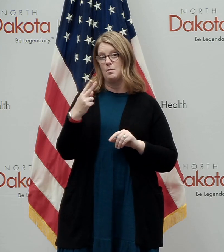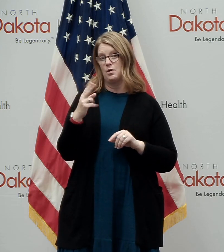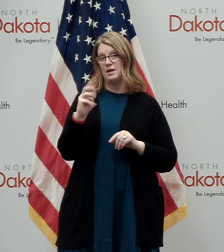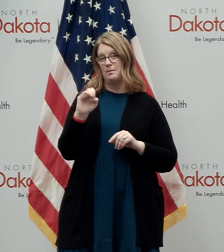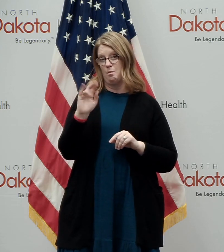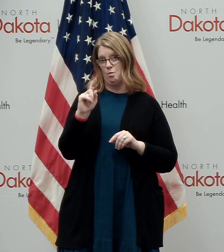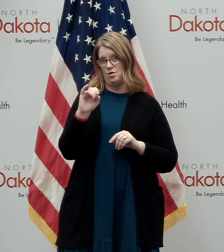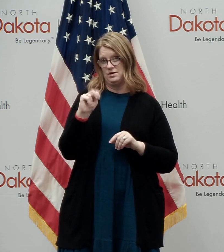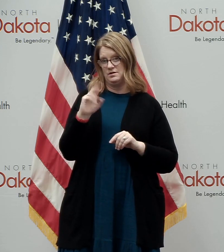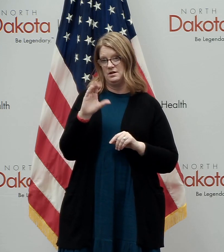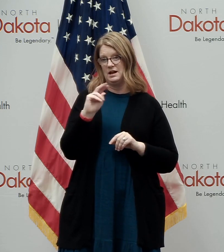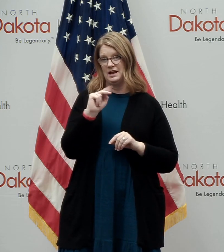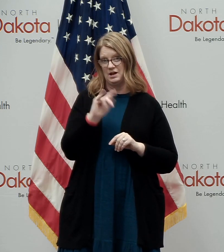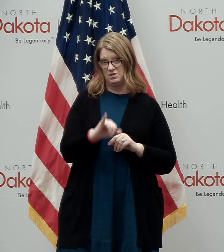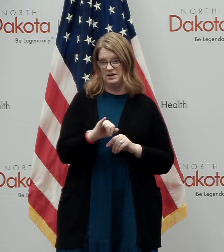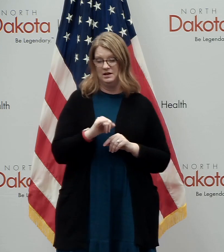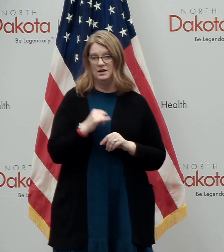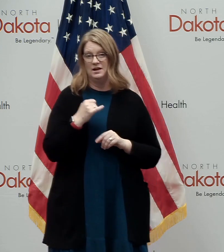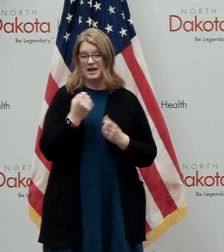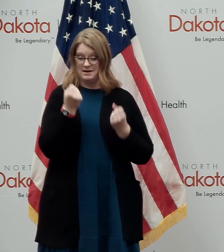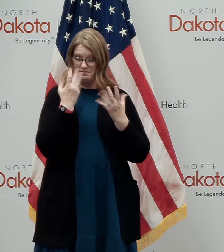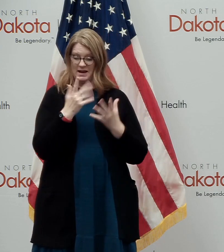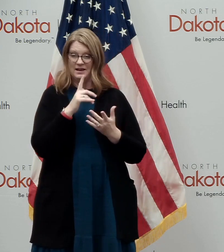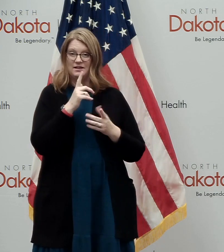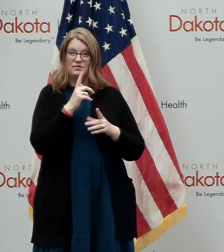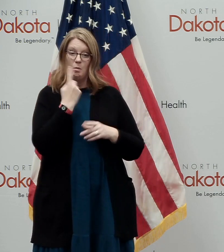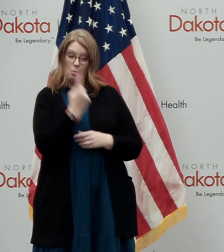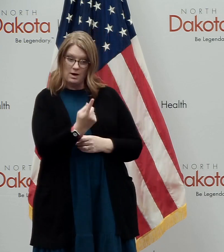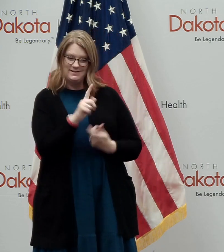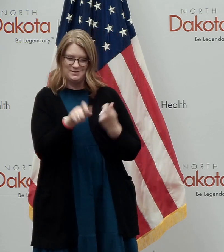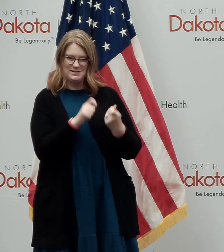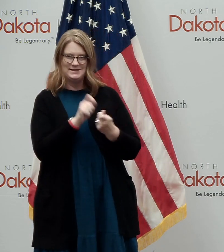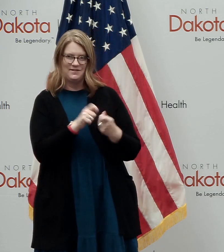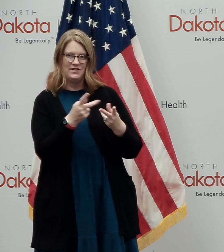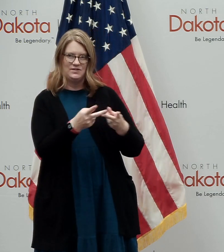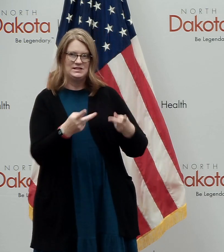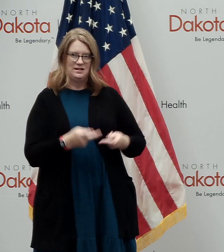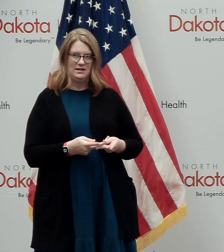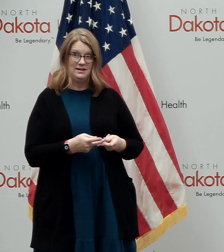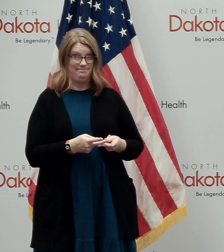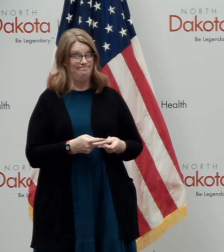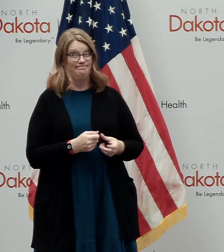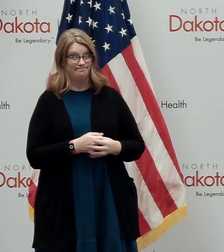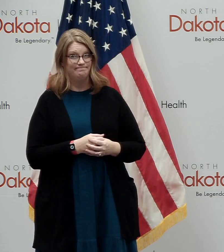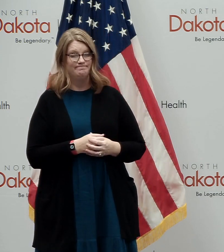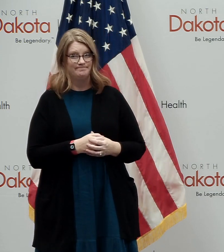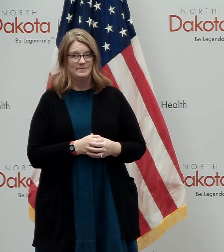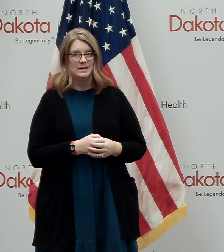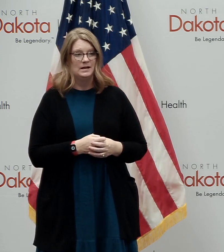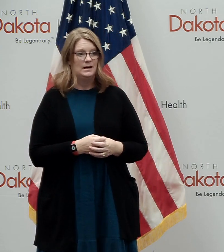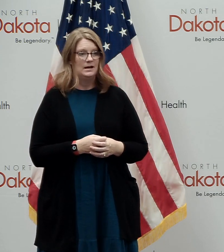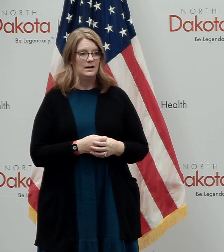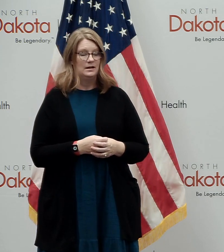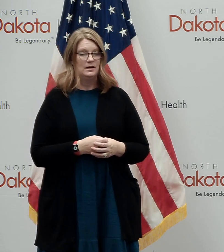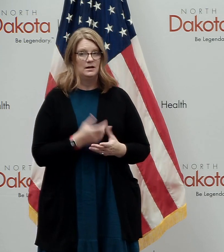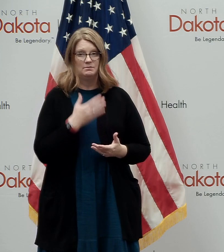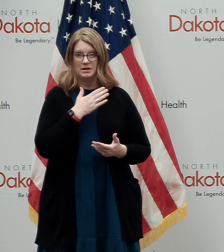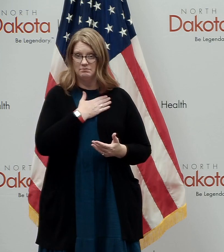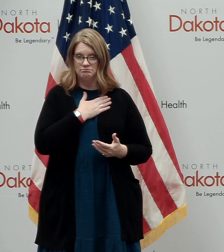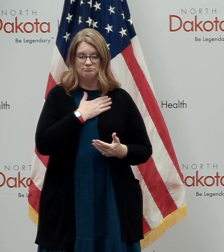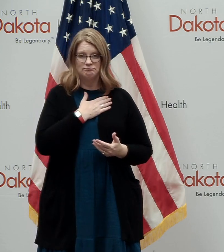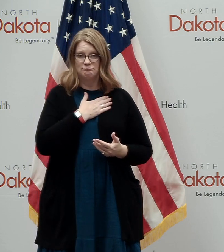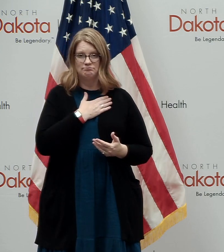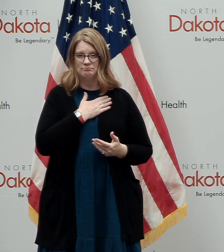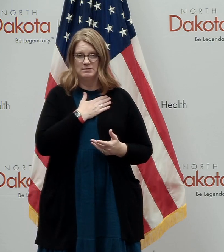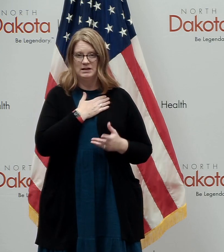of those in an individual facility. And so again, we are Our hearts go out to